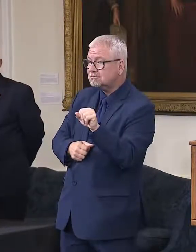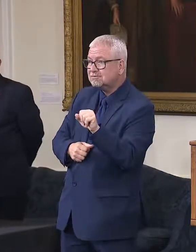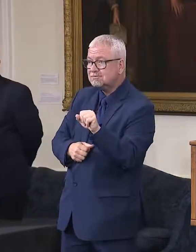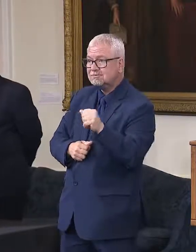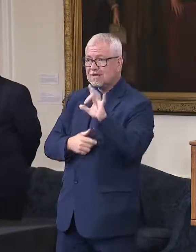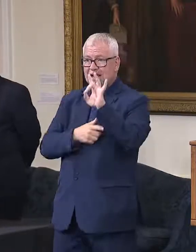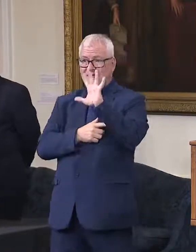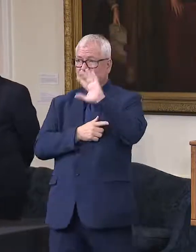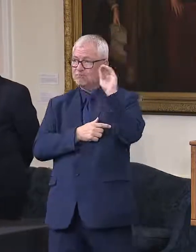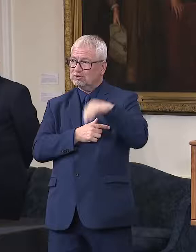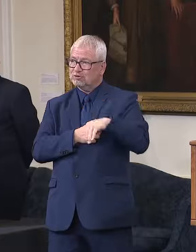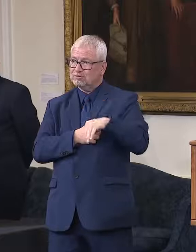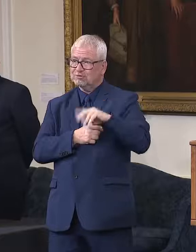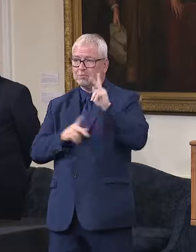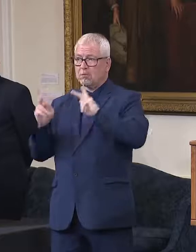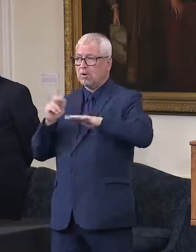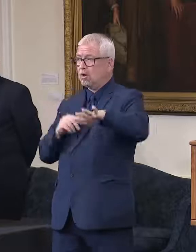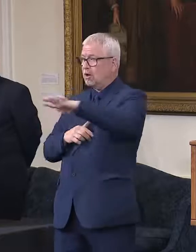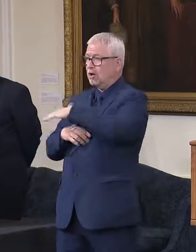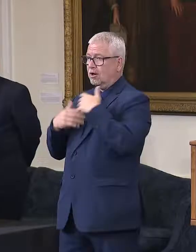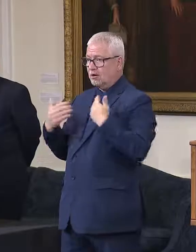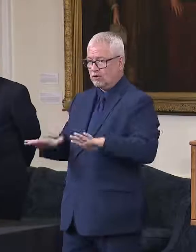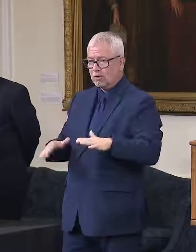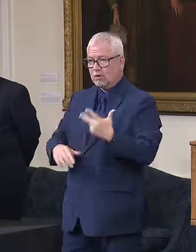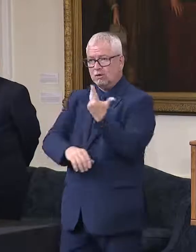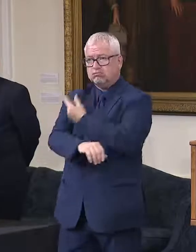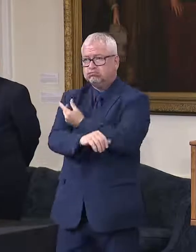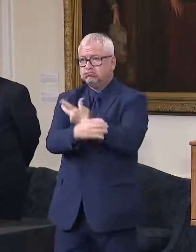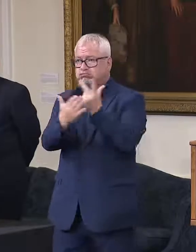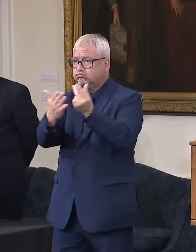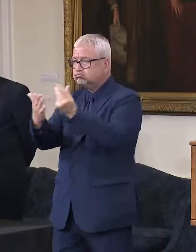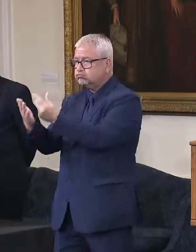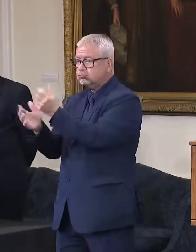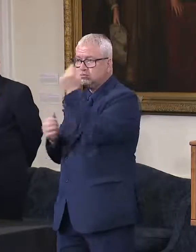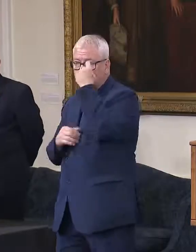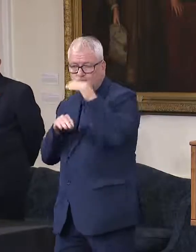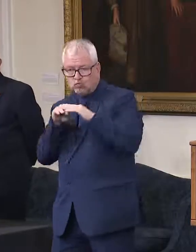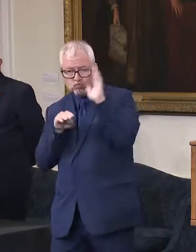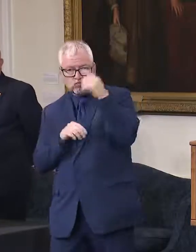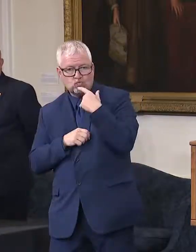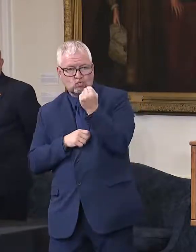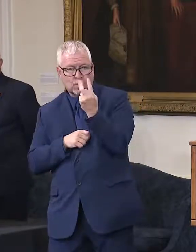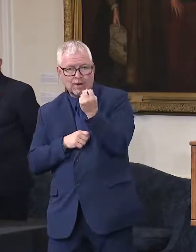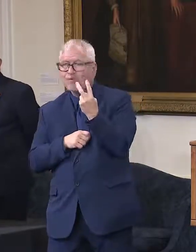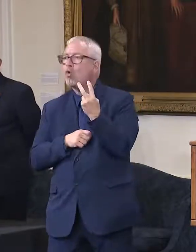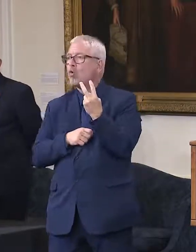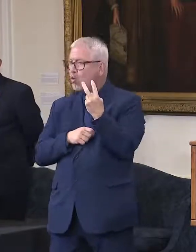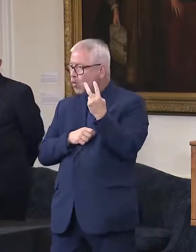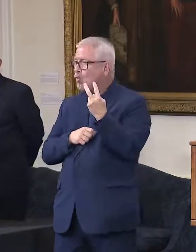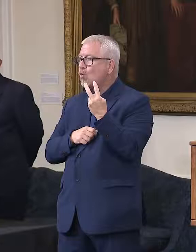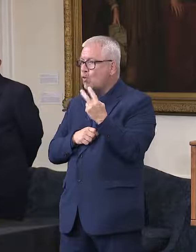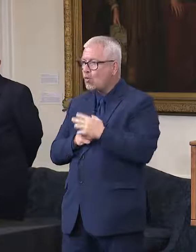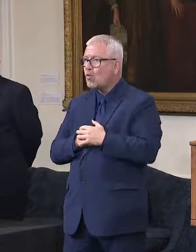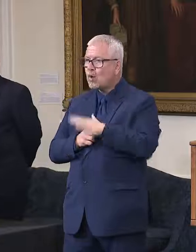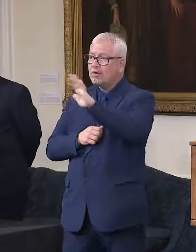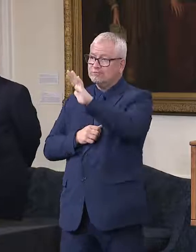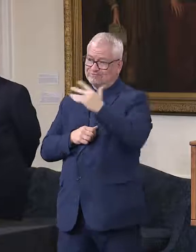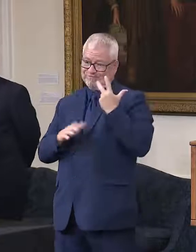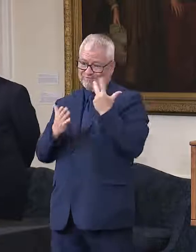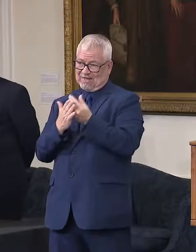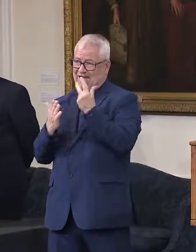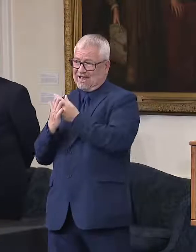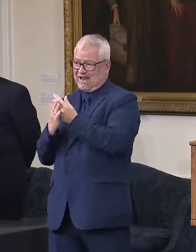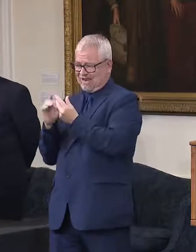eligible population, 12 and older, have had at least one dose. These vaccines have demonstrated